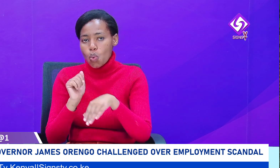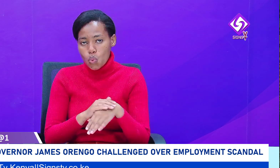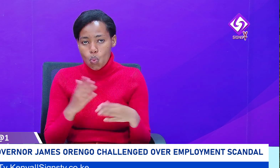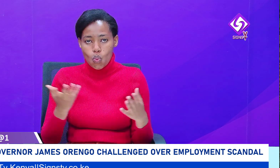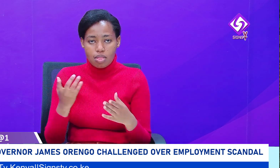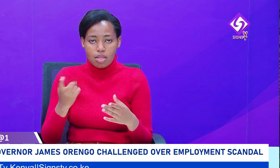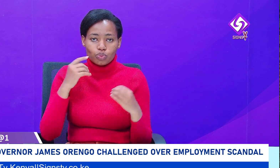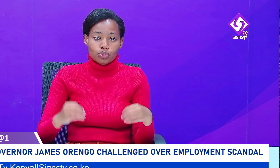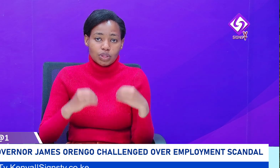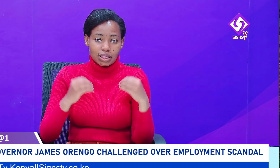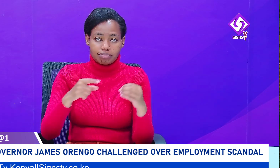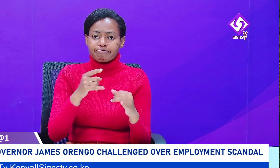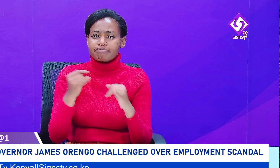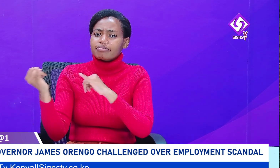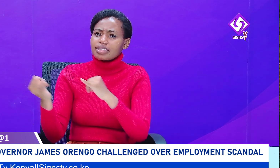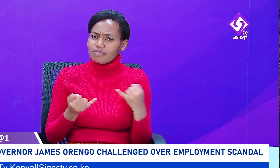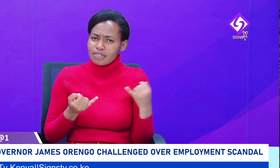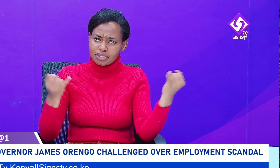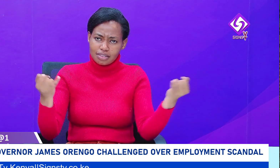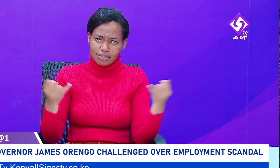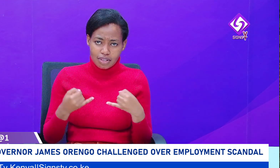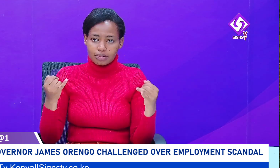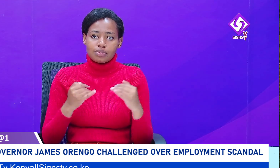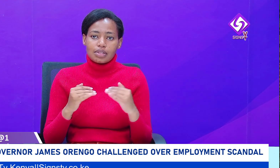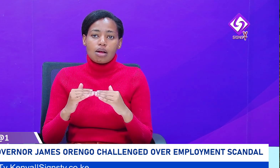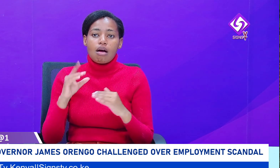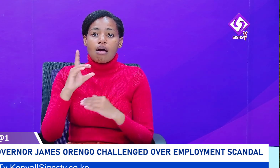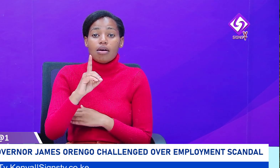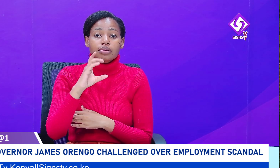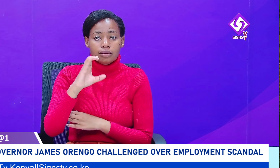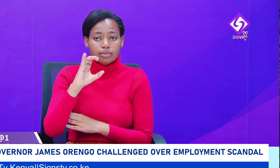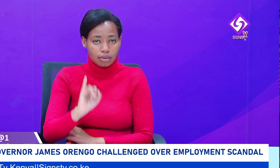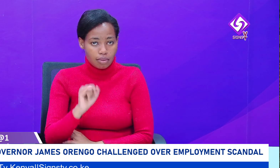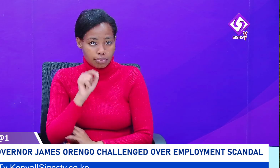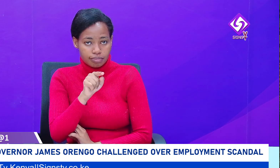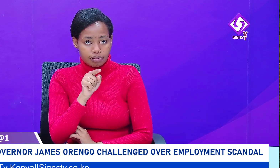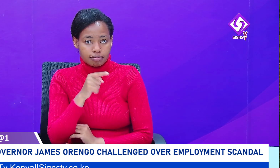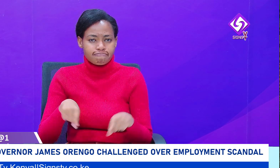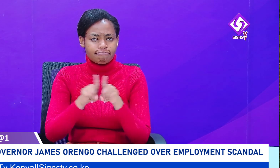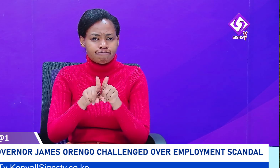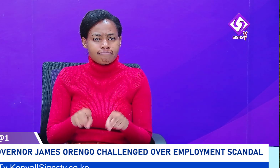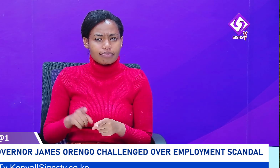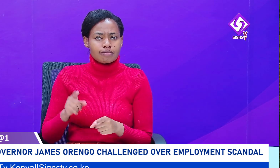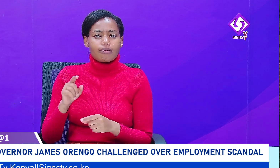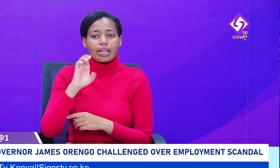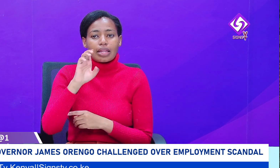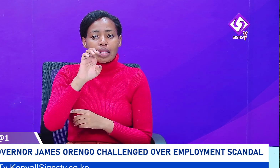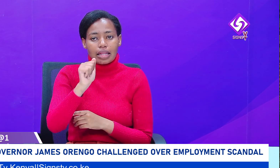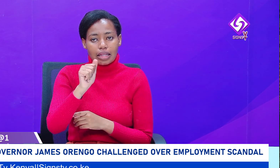on Orengo to invite the Directorate of Criminal Investigations, DCI, and the Ethics